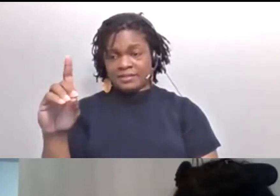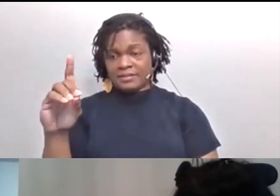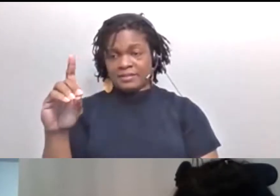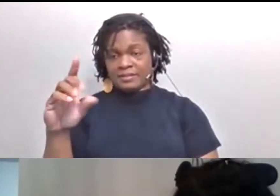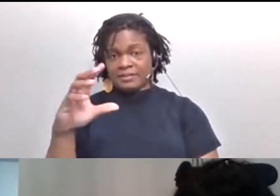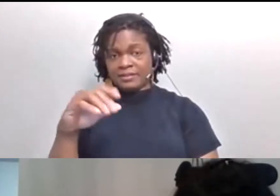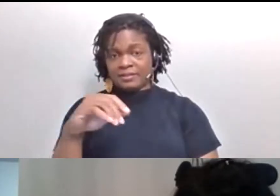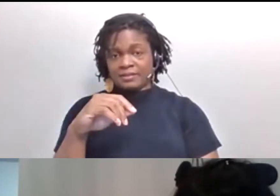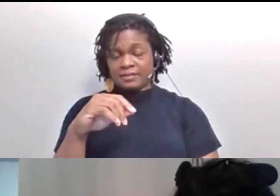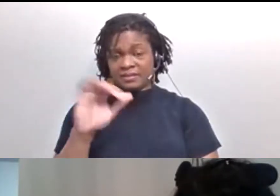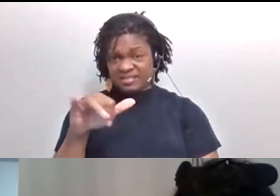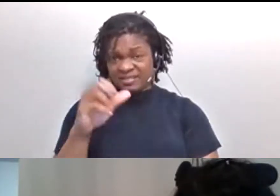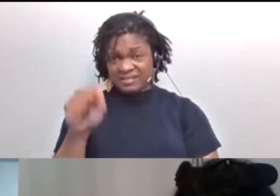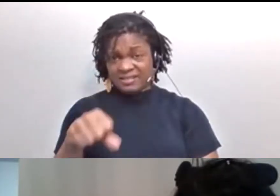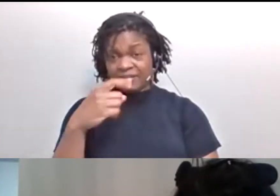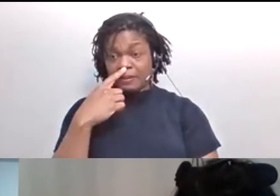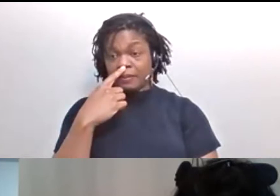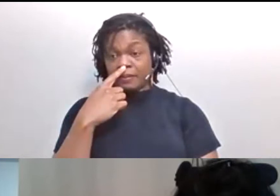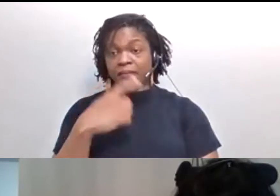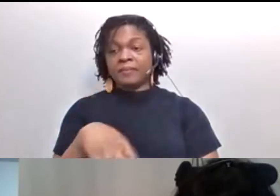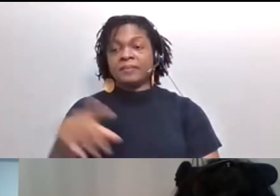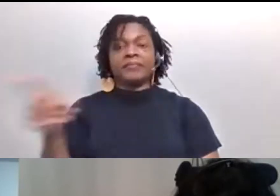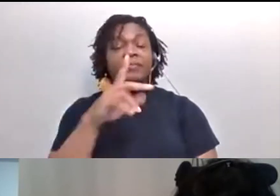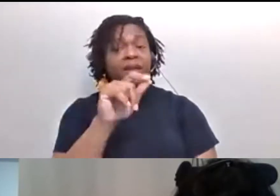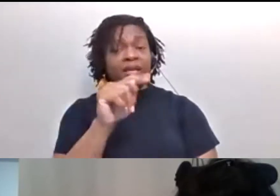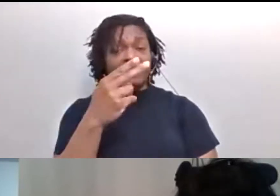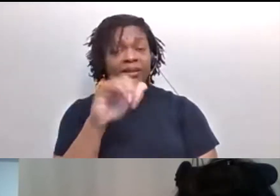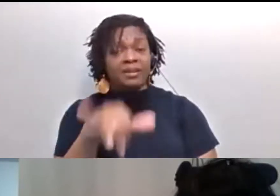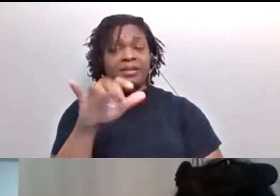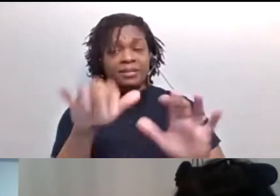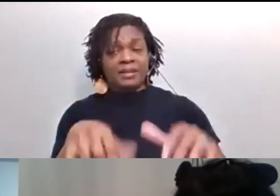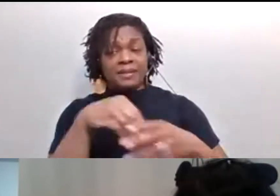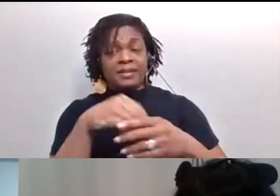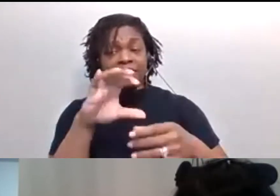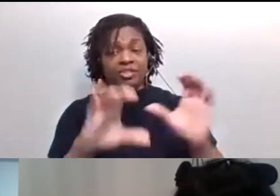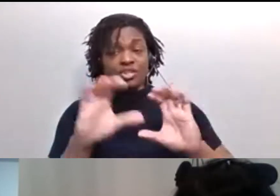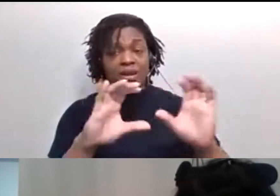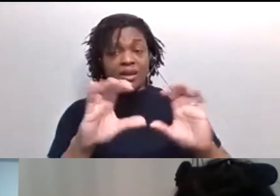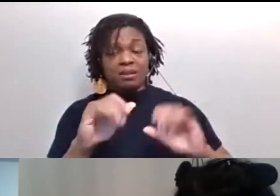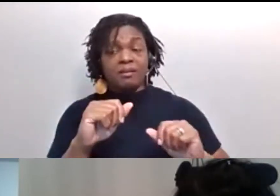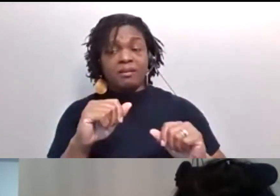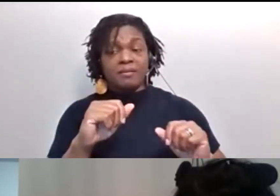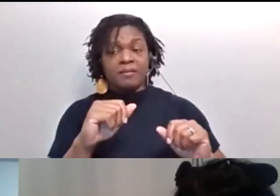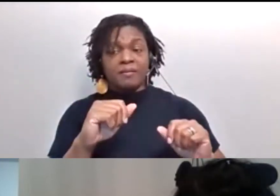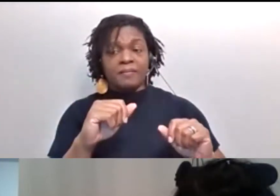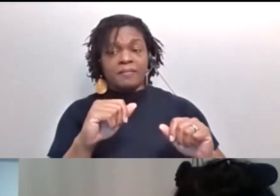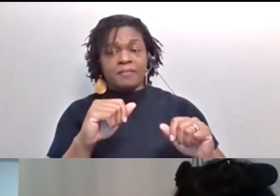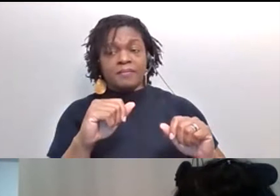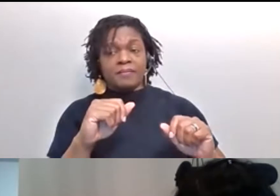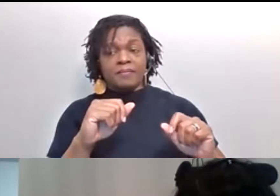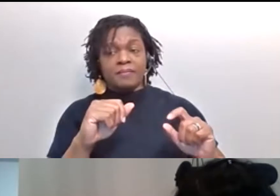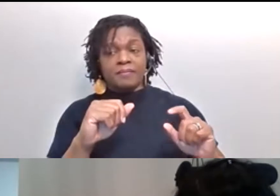I think so. Kathy put it in the chat here, Bambi. It's a